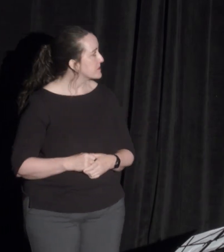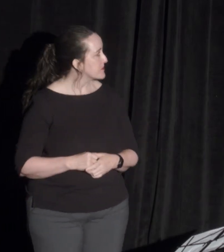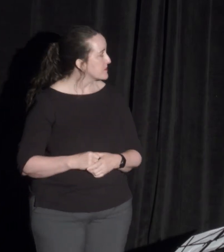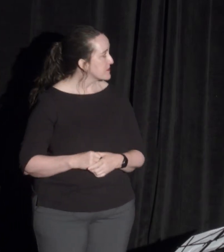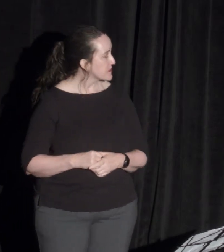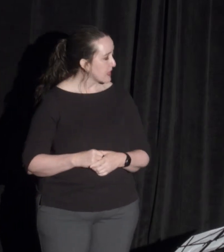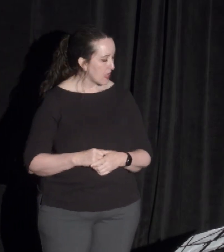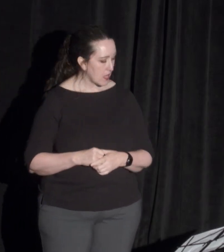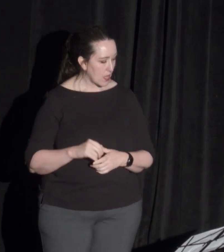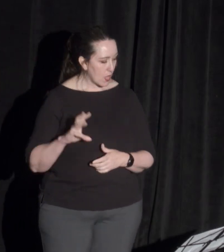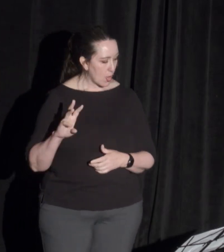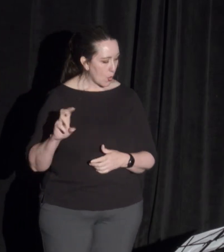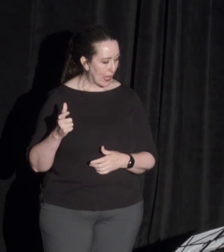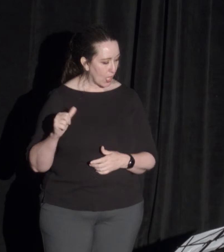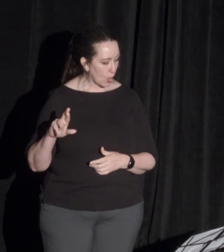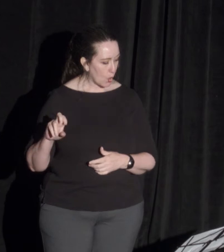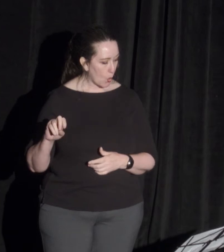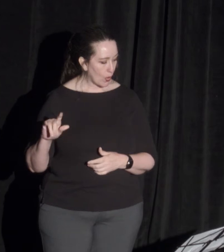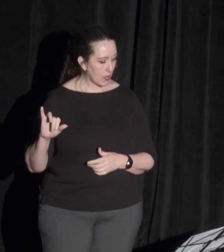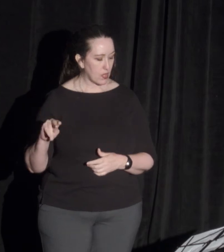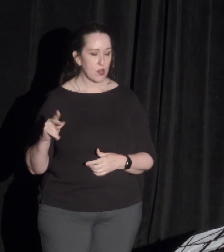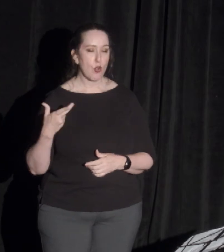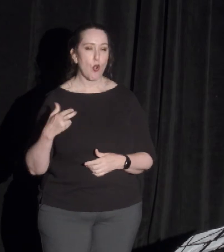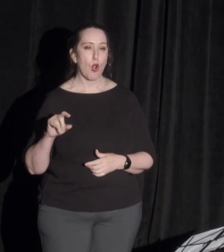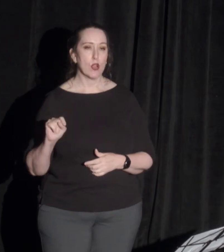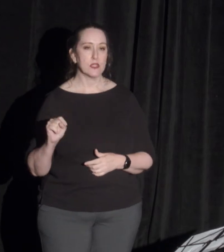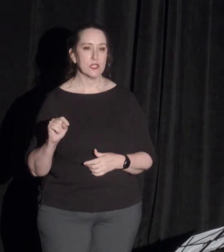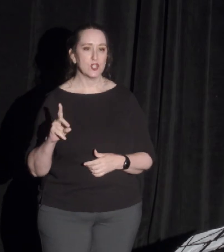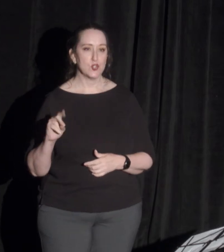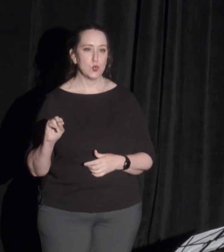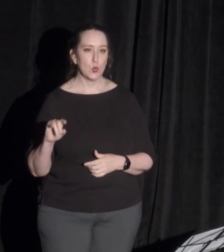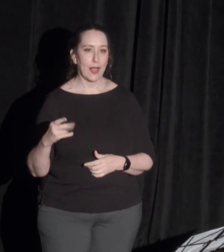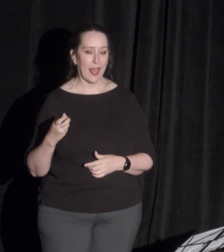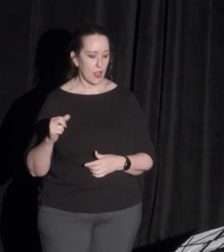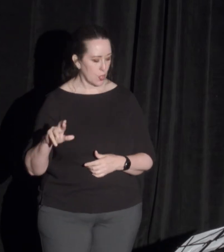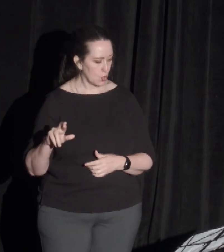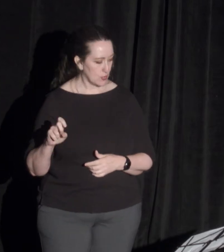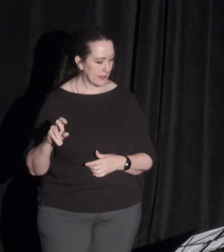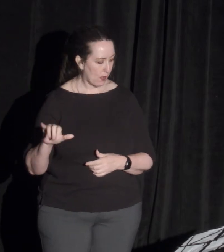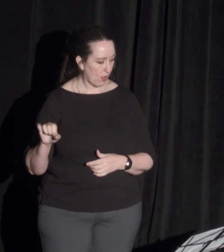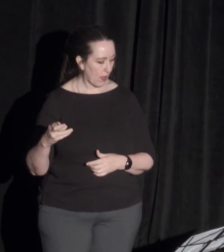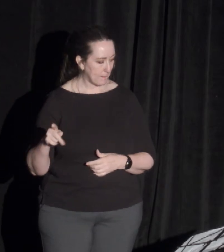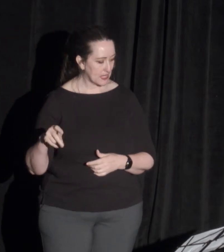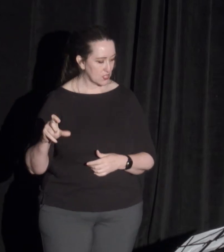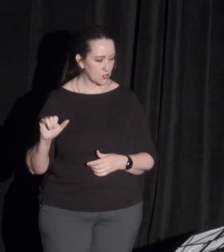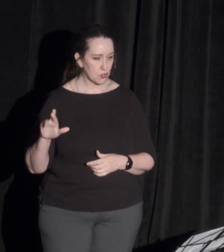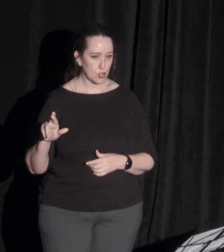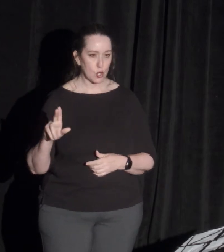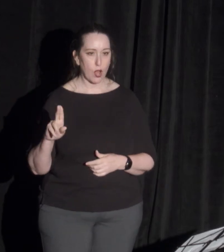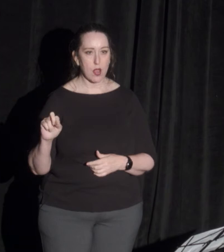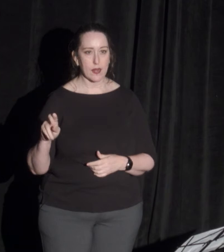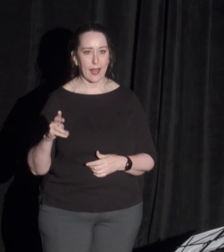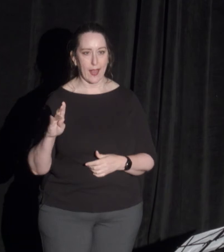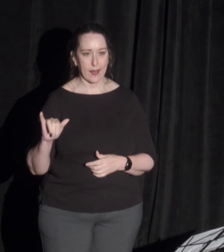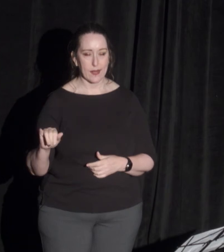Where Oaken Hearts Do Gather by Sarah Pinsker, Uncanny Magazine, March, April 2021.